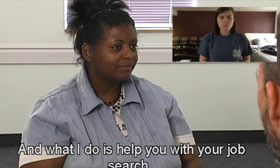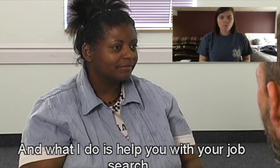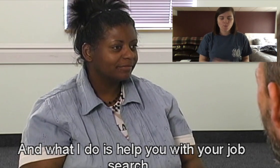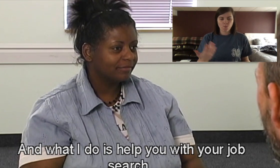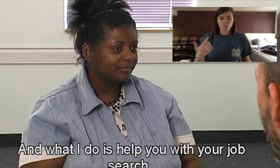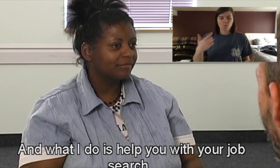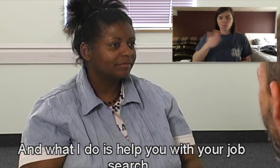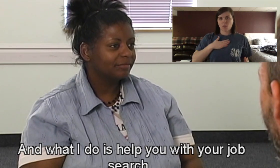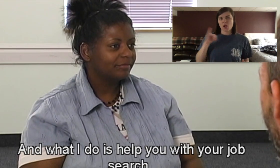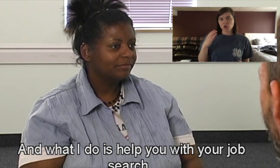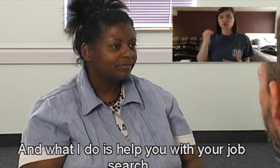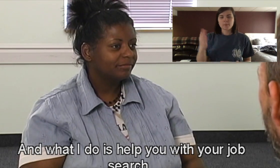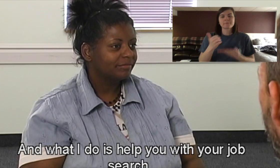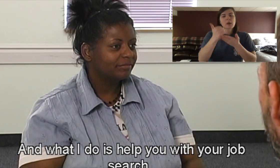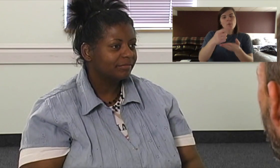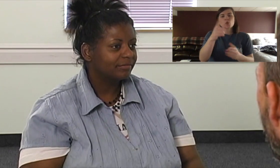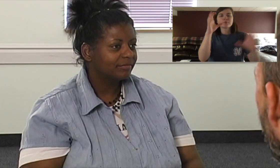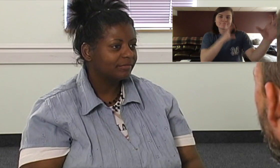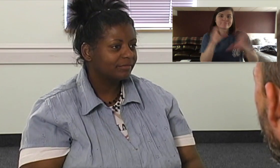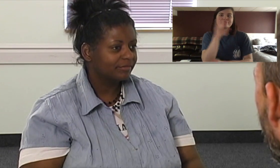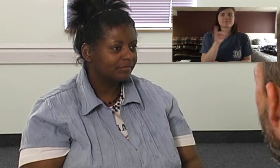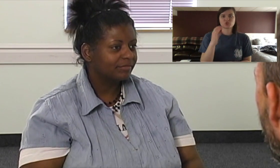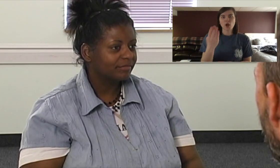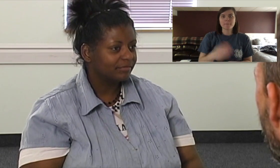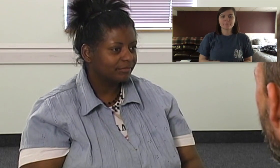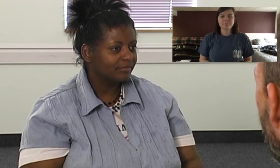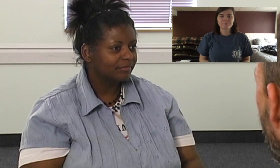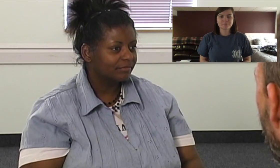And what I do is help you with your job search.